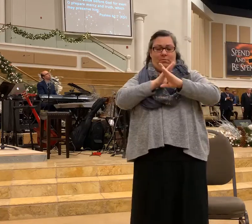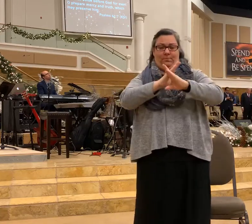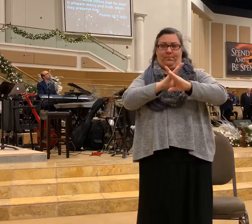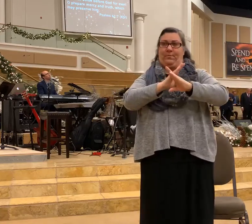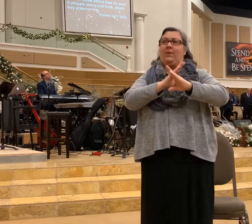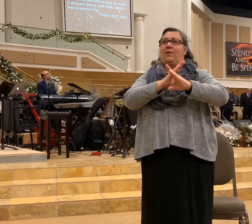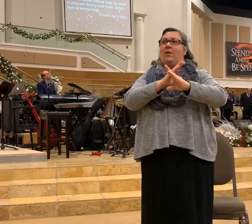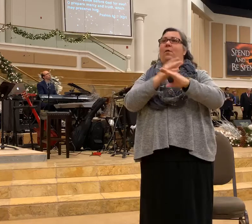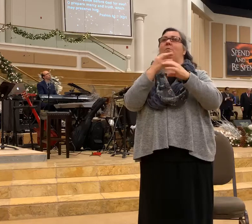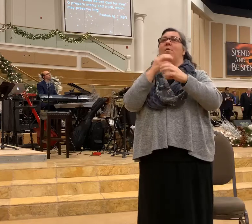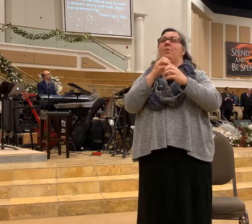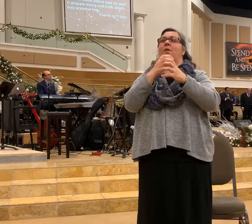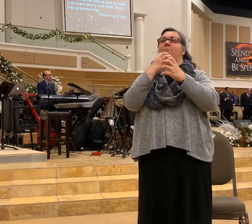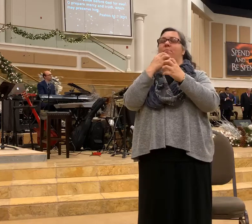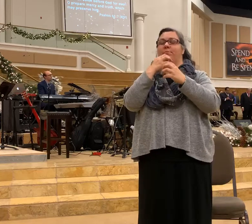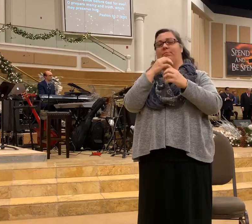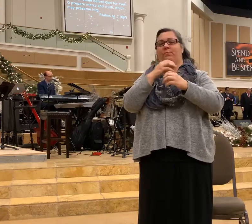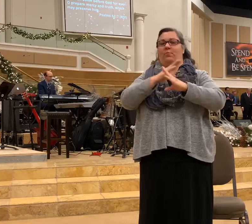got to read that again.